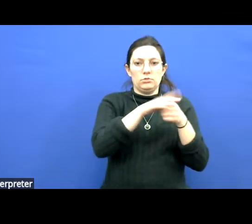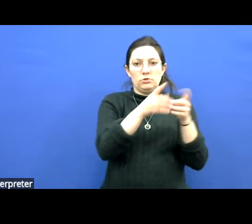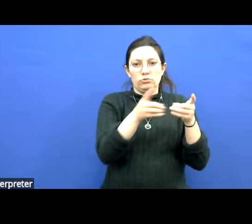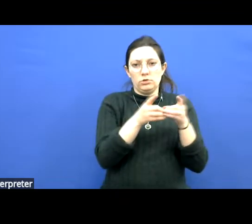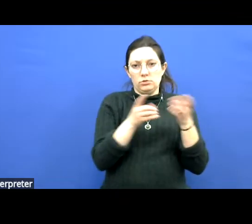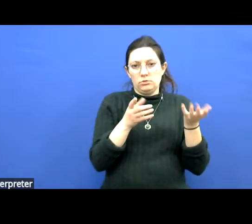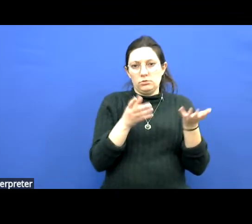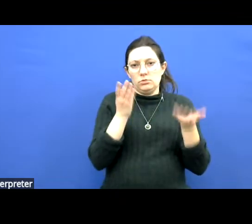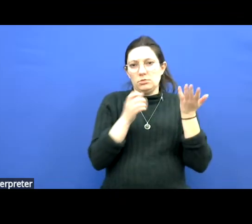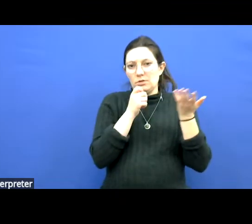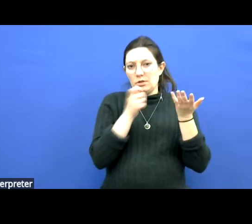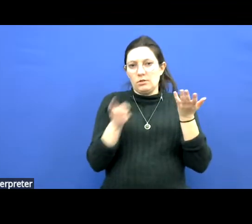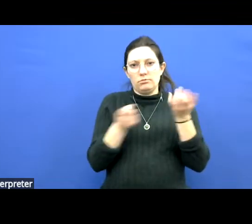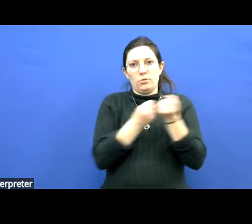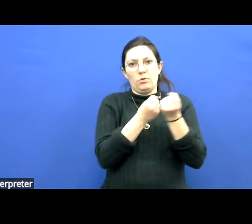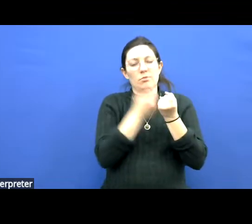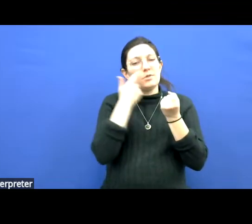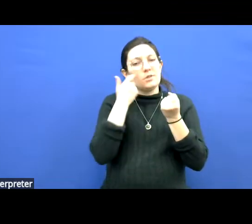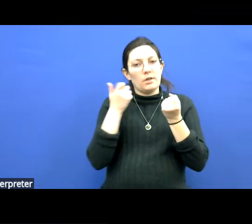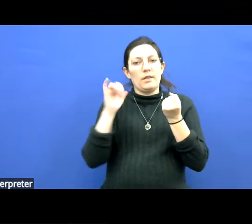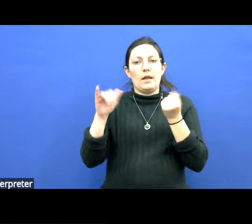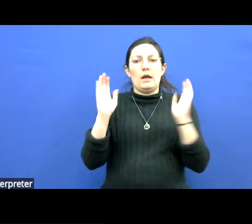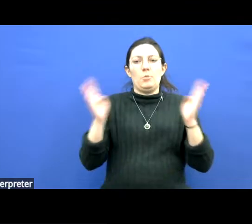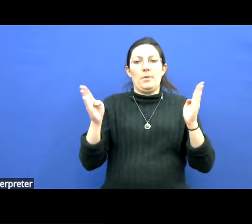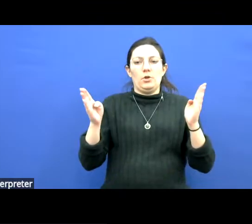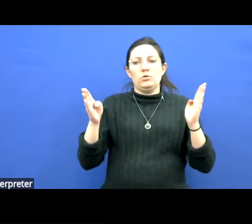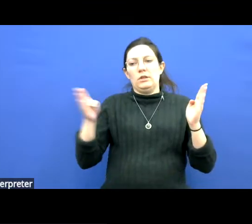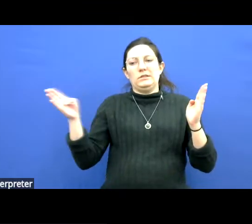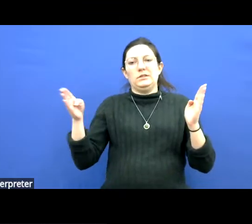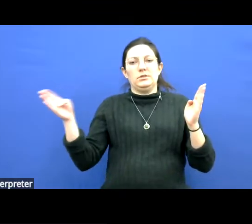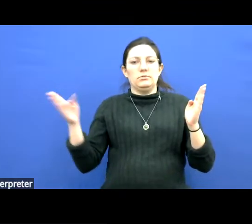they're outside the parameters of that district. But